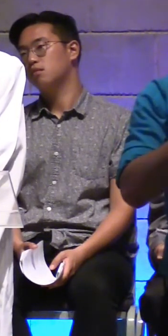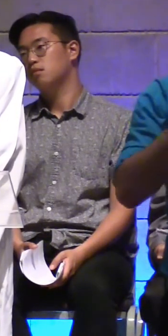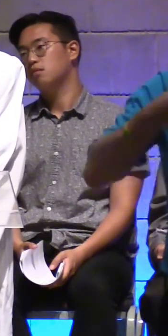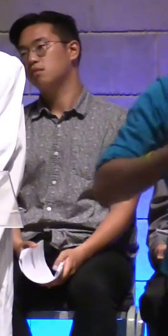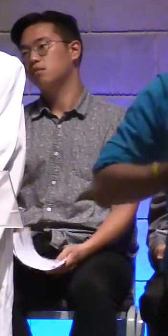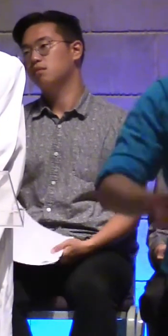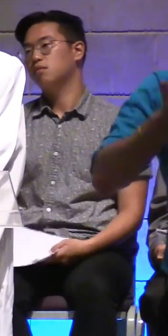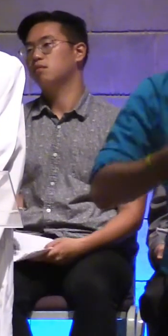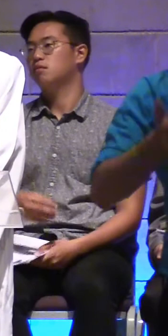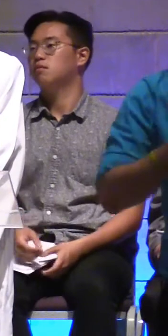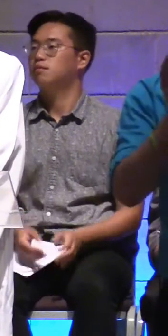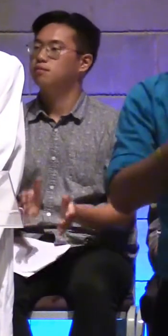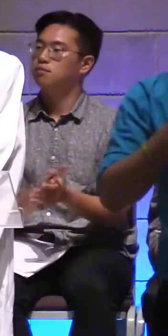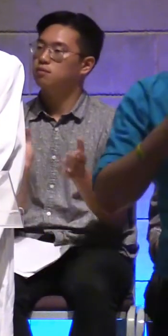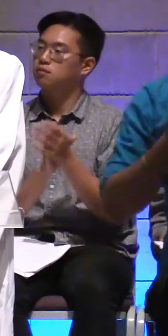single point.